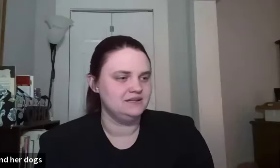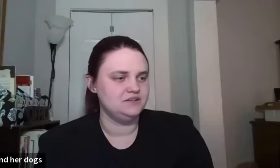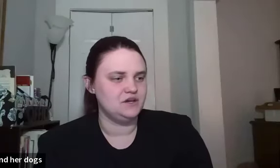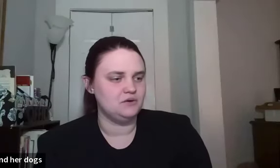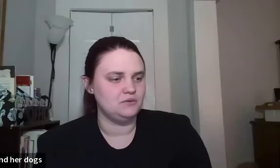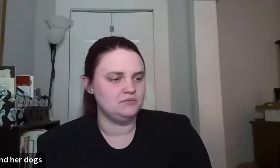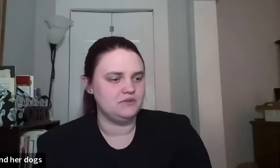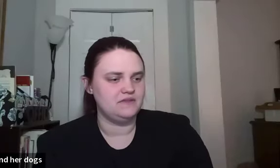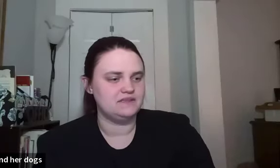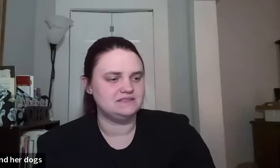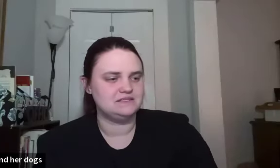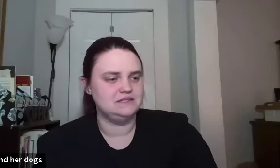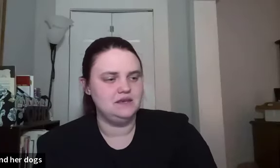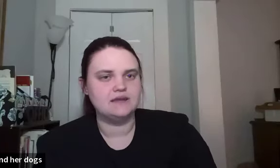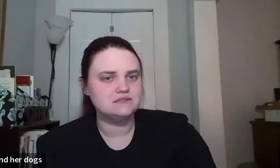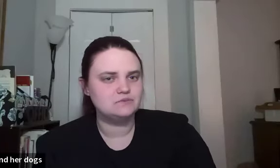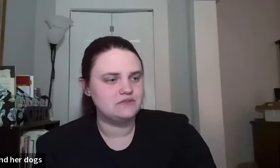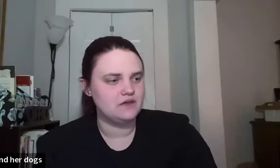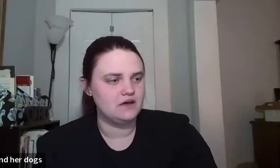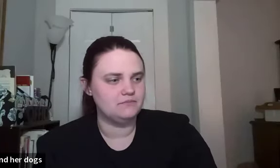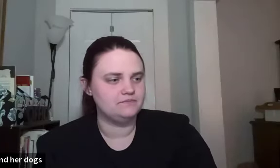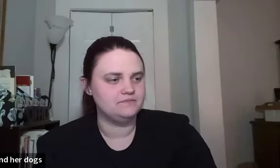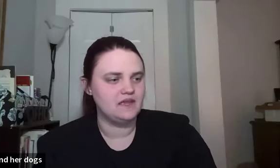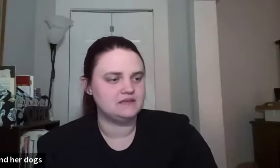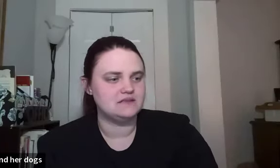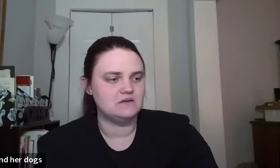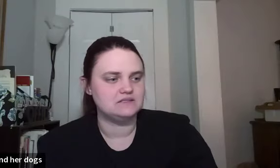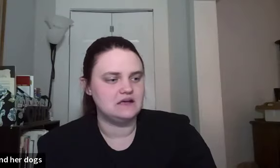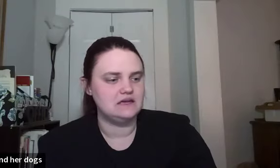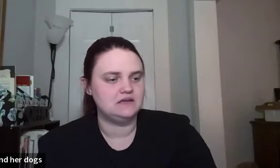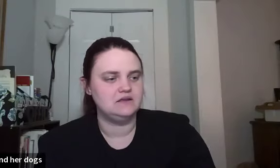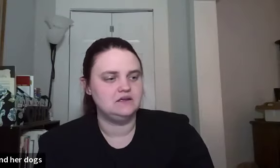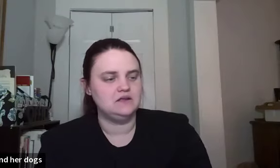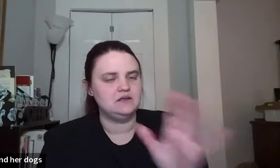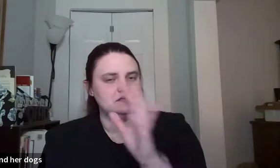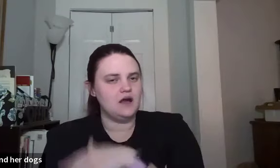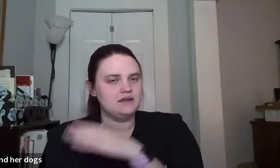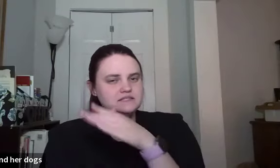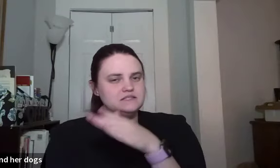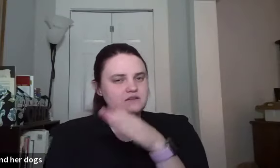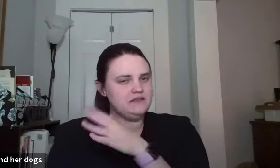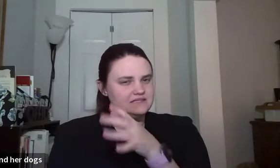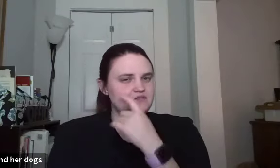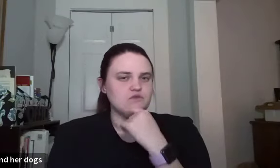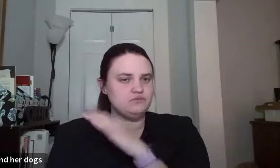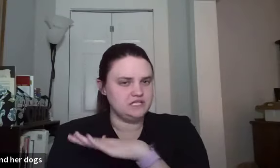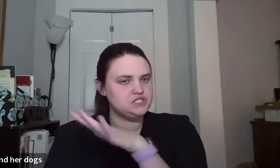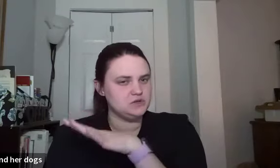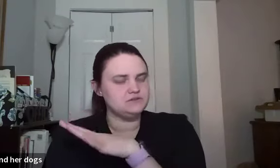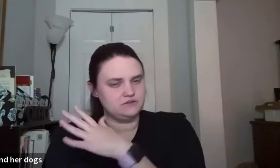you know, the thing that's nice with ASL is like not necessarily, like I said, like regional. Certain